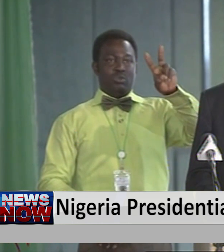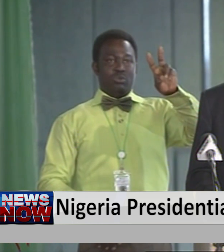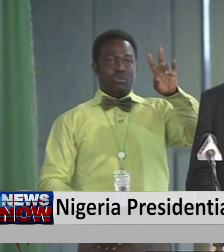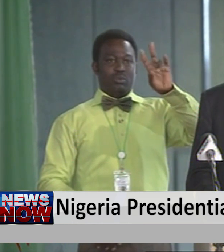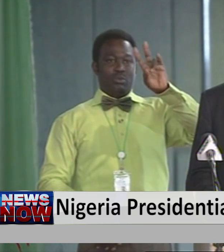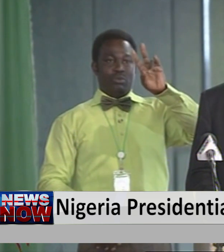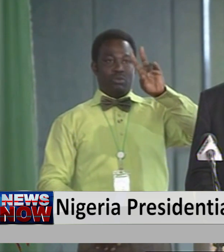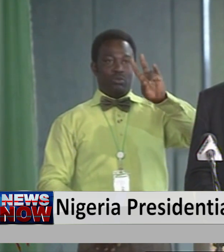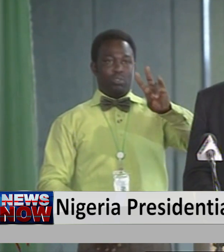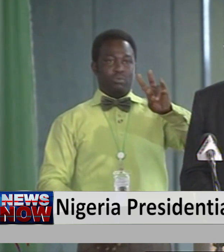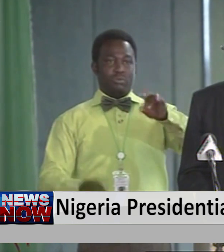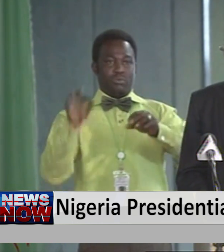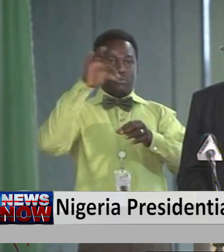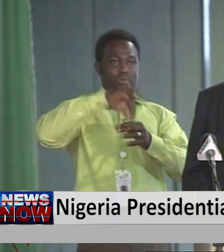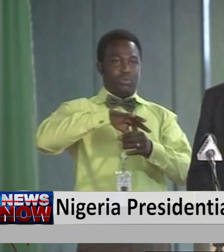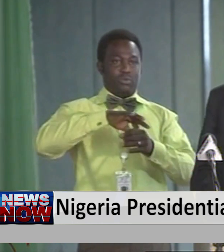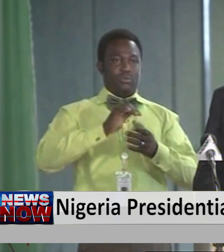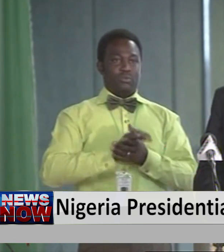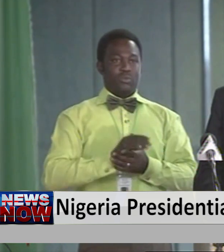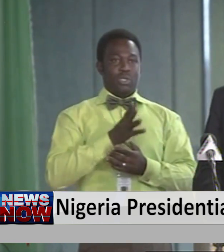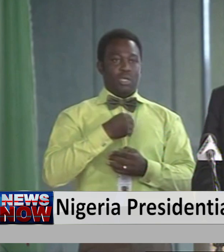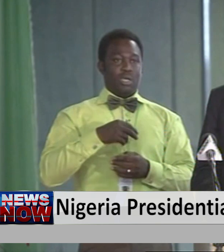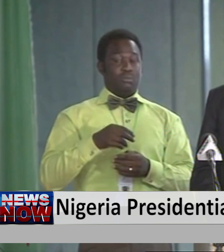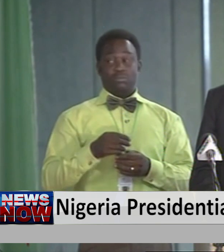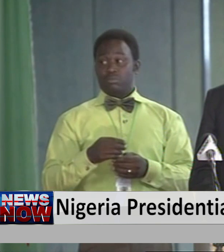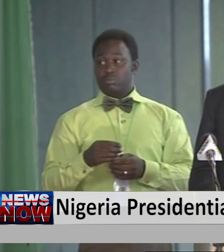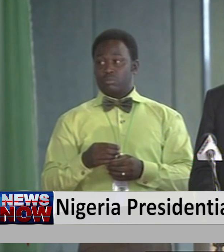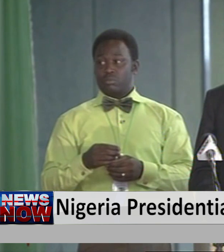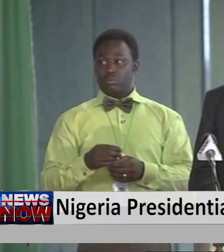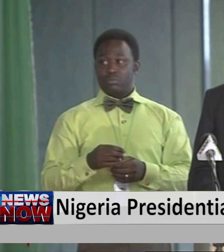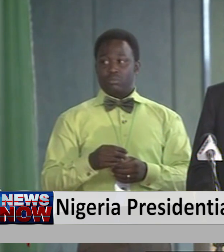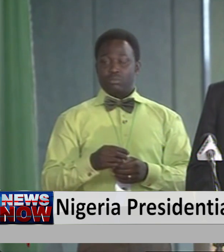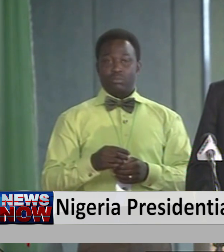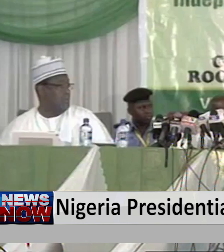1927 votes. I'm too fast